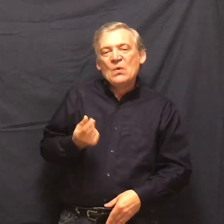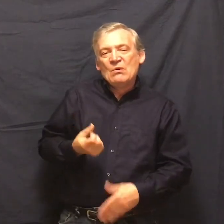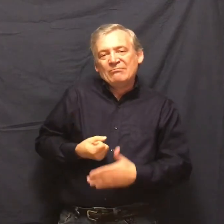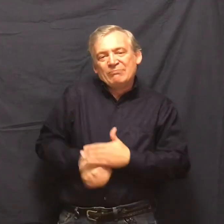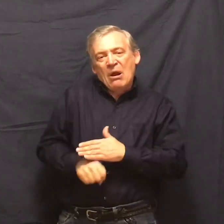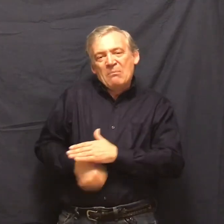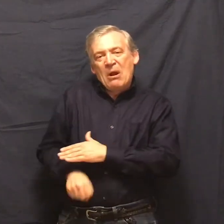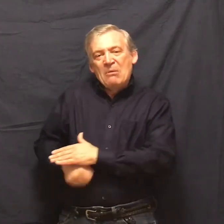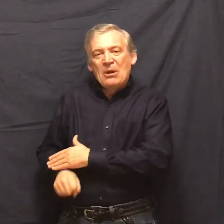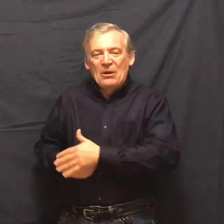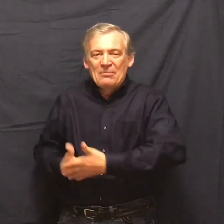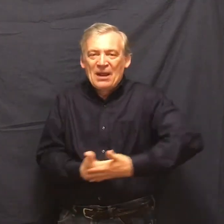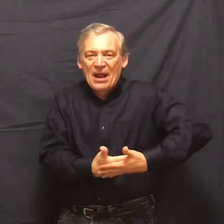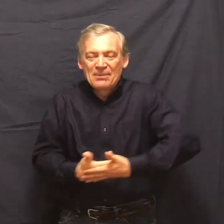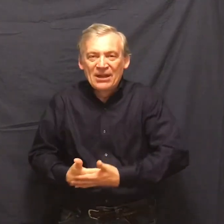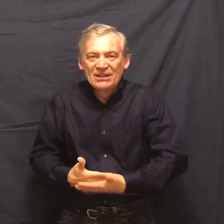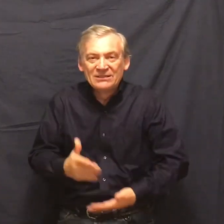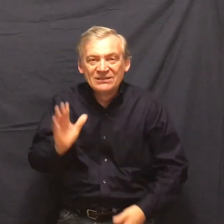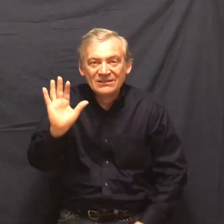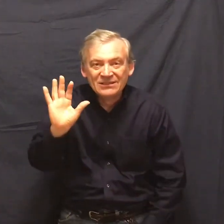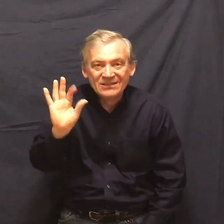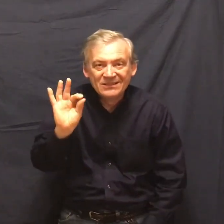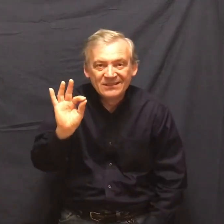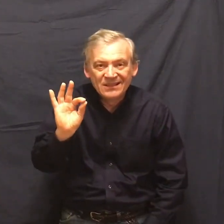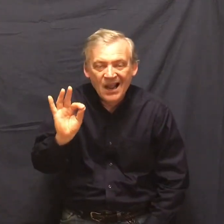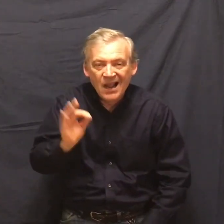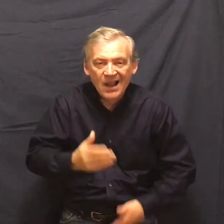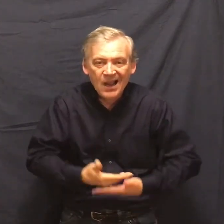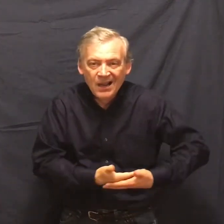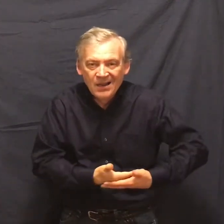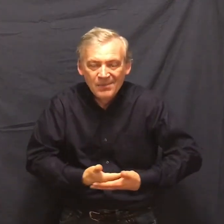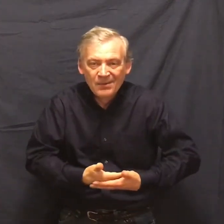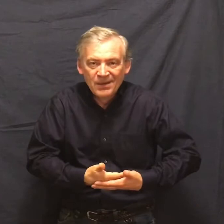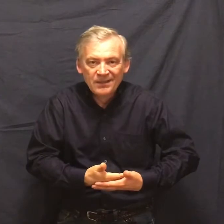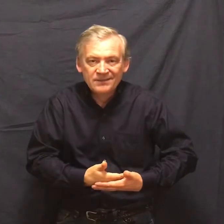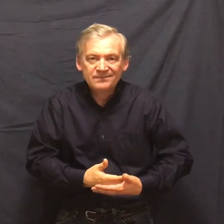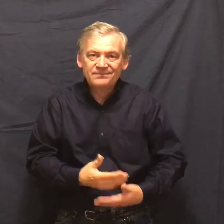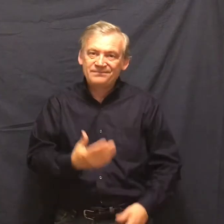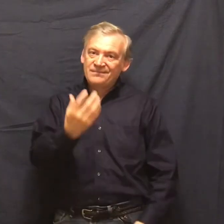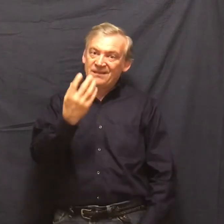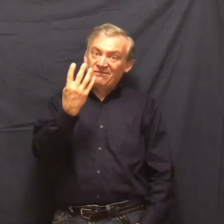Nine of them. I drowned 4 of them right off. She couldn't feed that many.